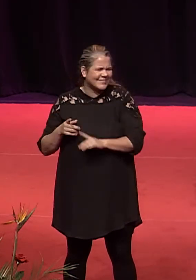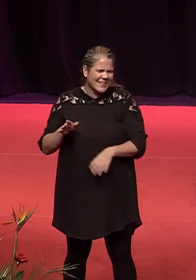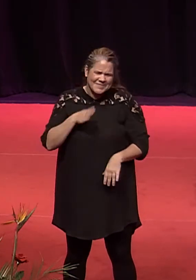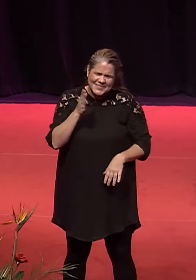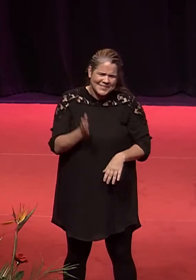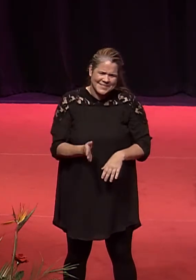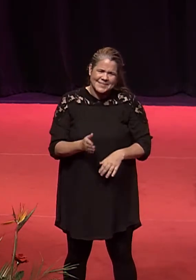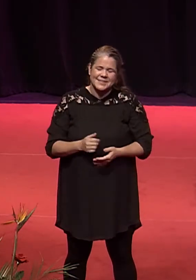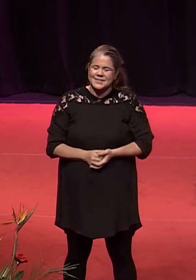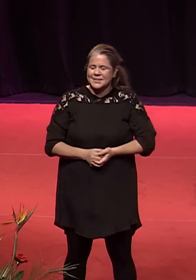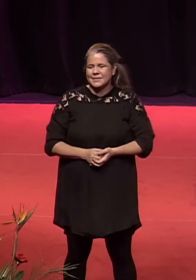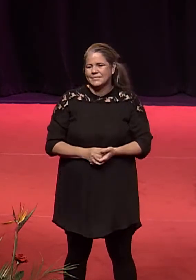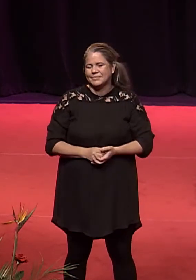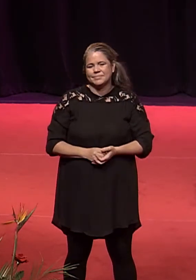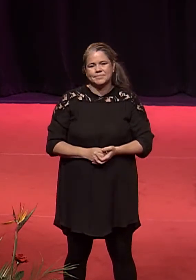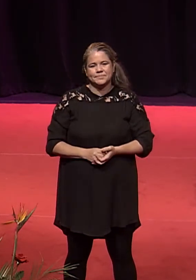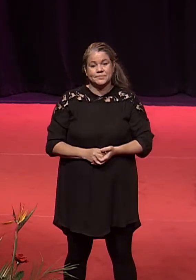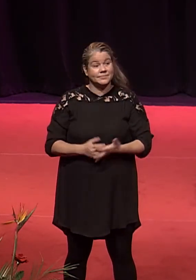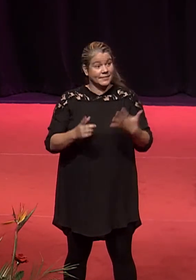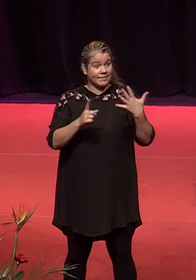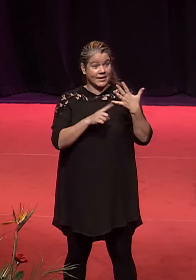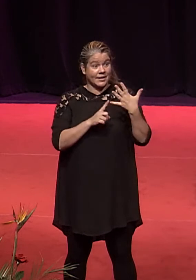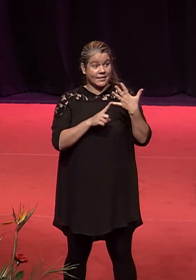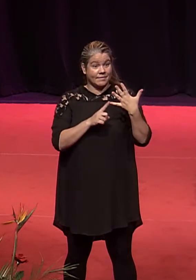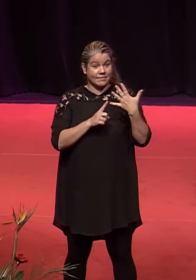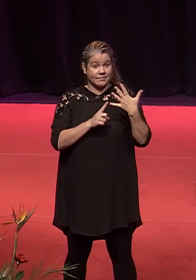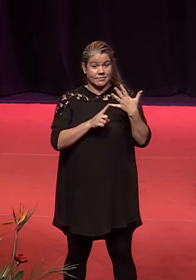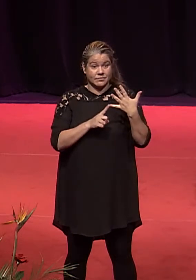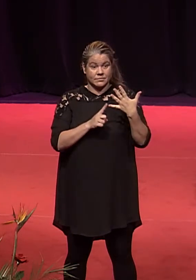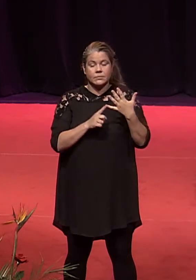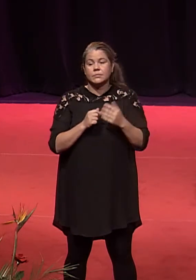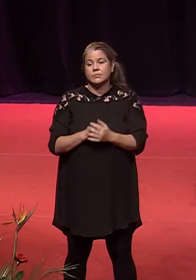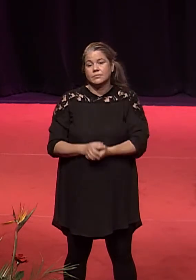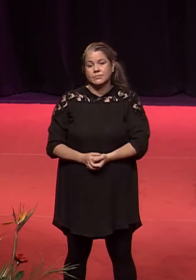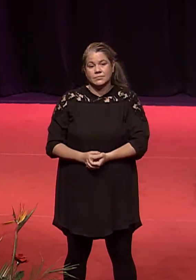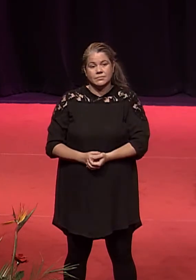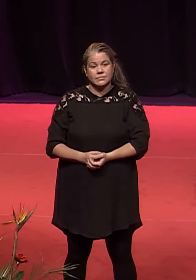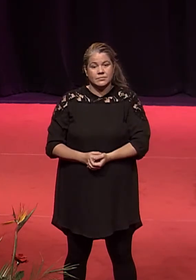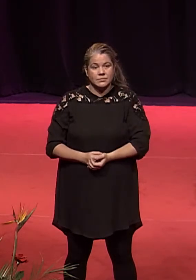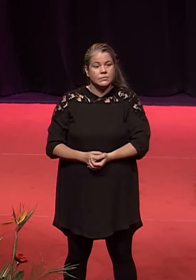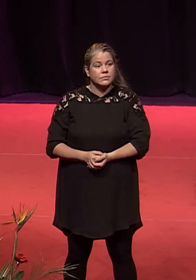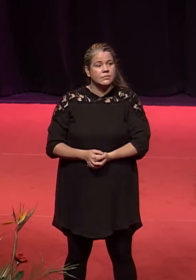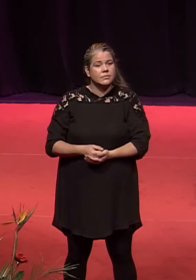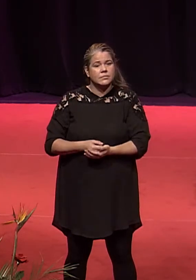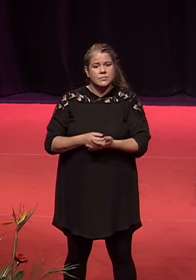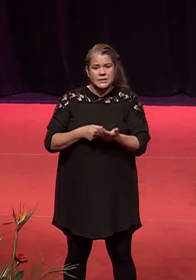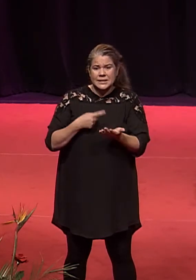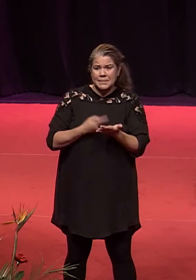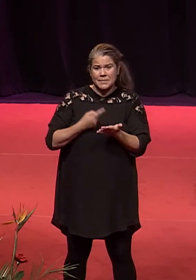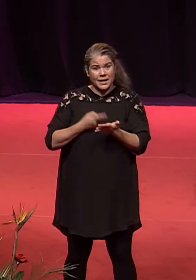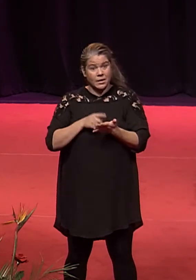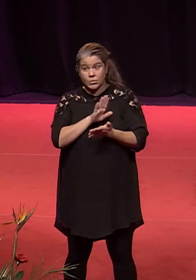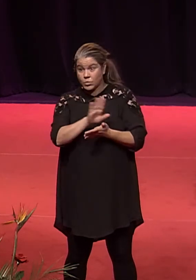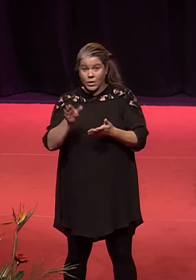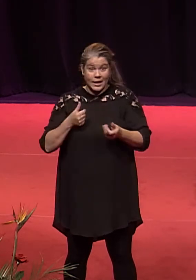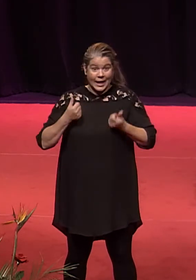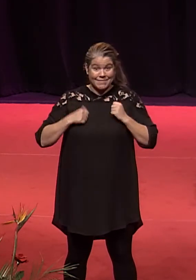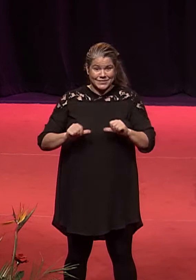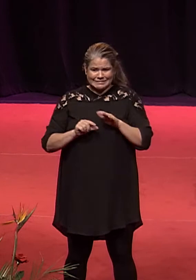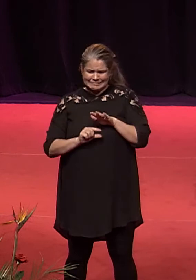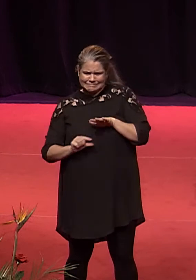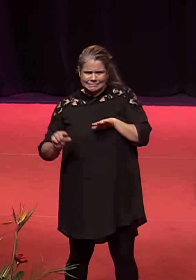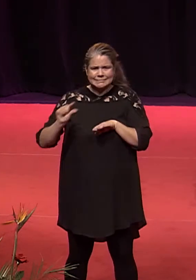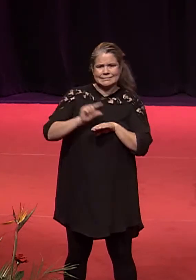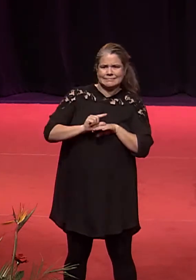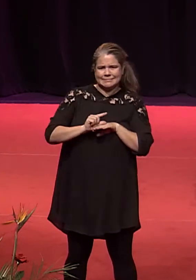Okay, lesson number 5. Sometimes step up and give just a little bit more. The people I've